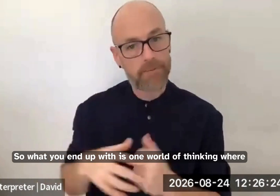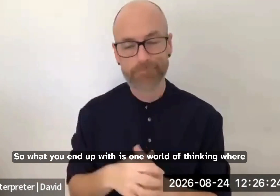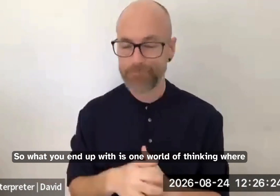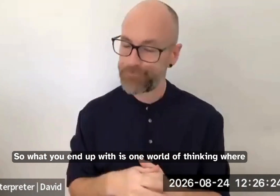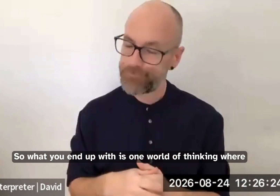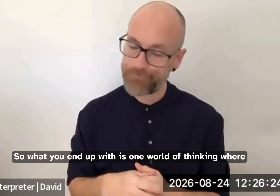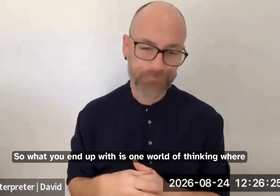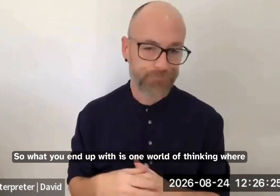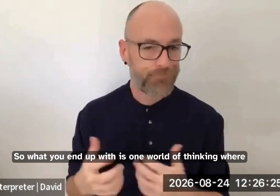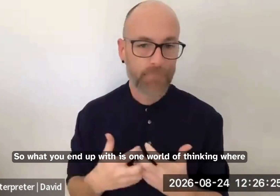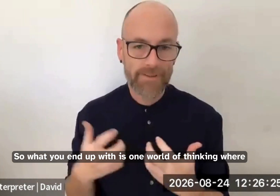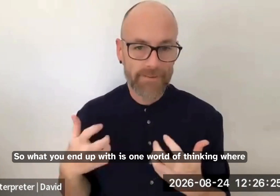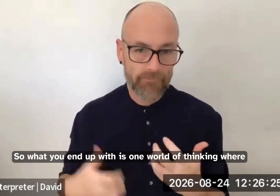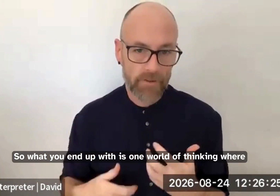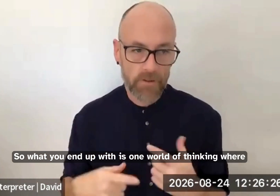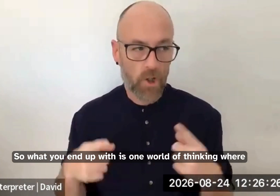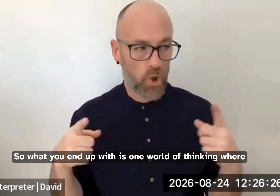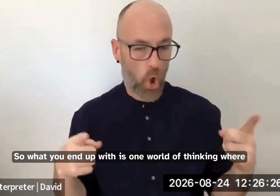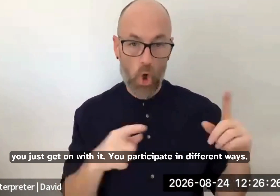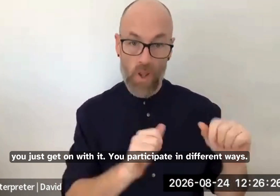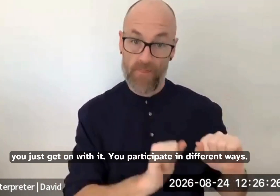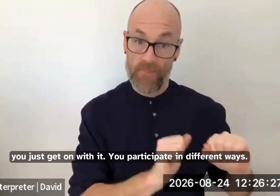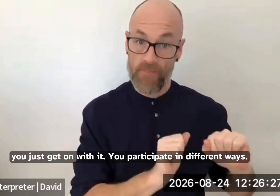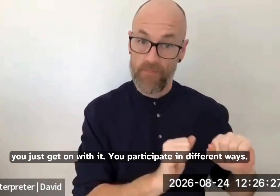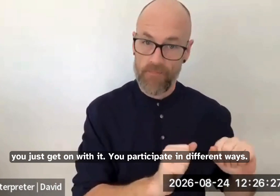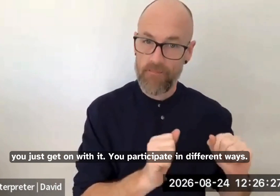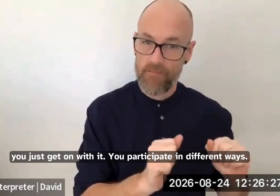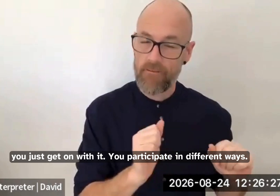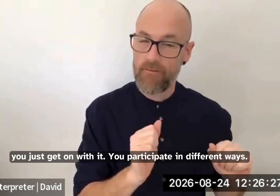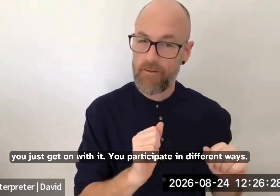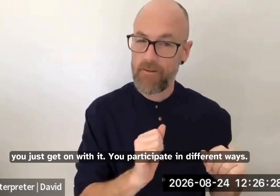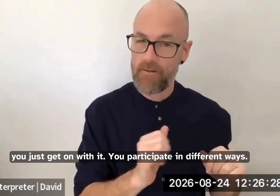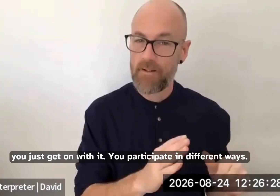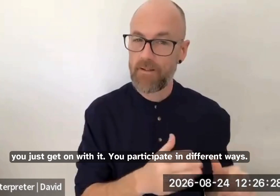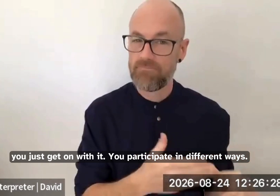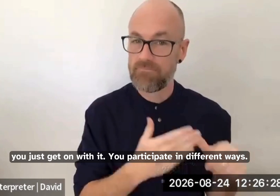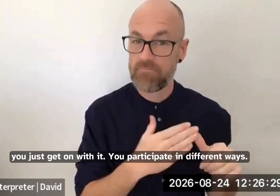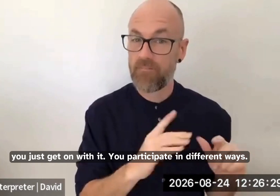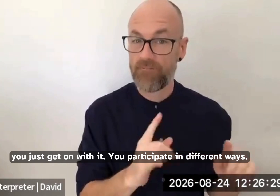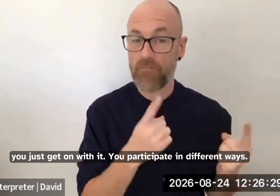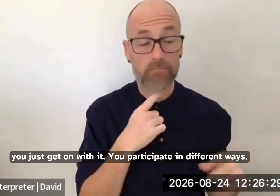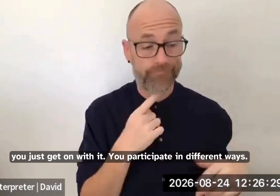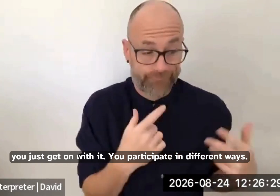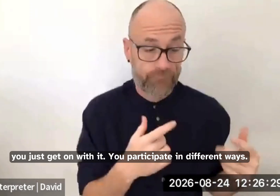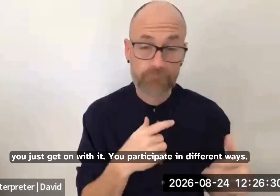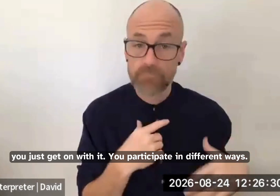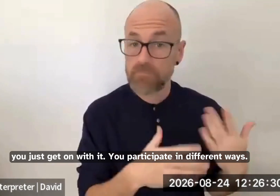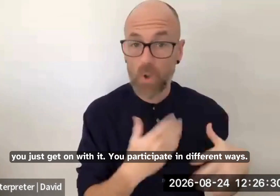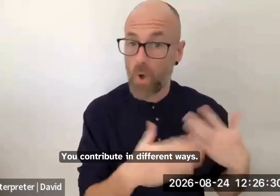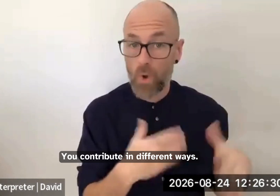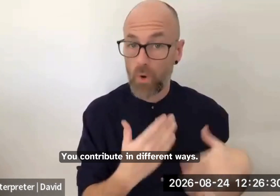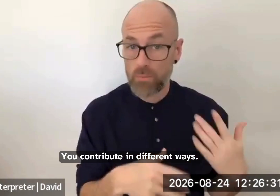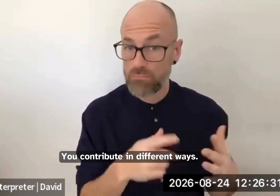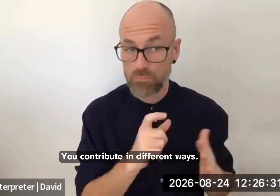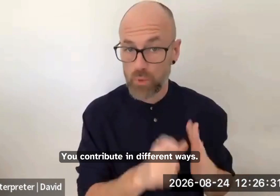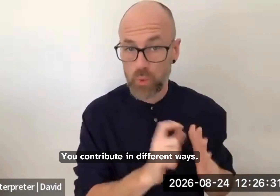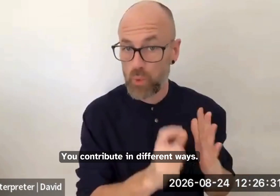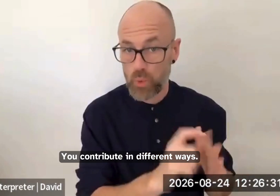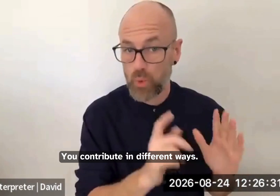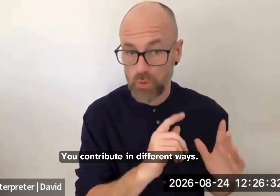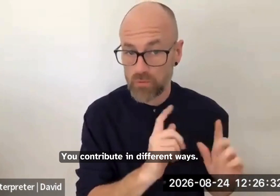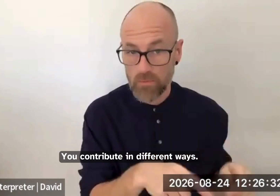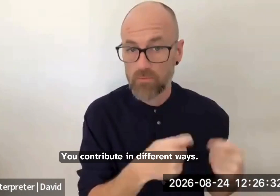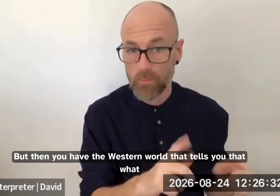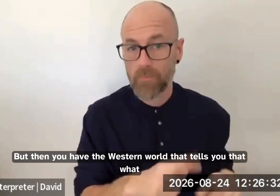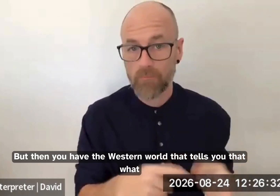end up with is one world of thinking where you just get on with it, you participate in different ways, you contribute in